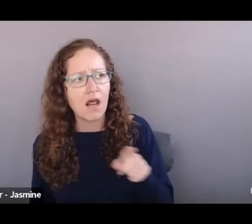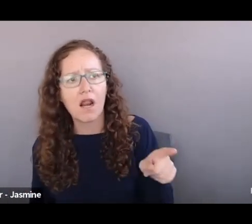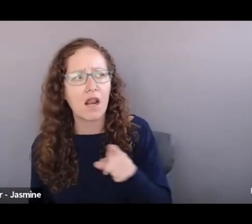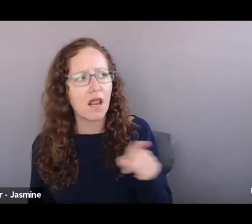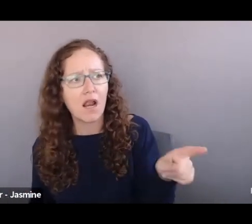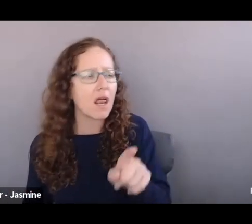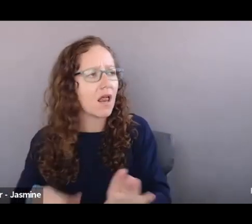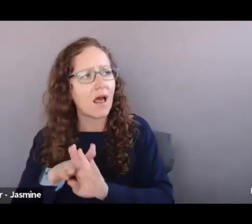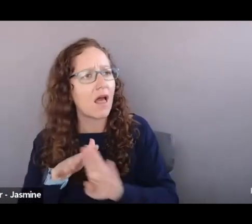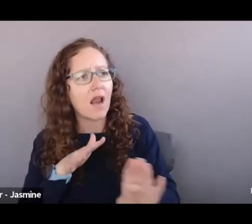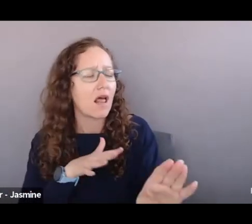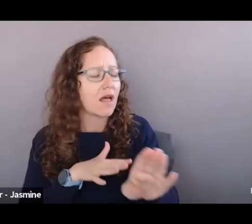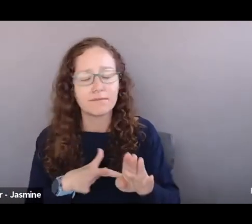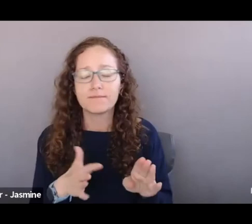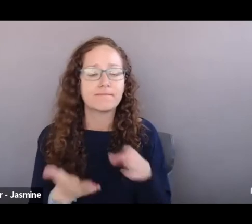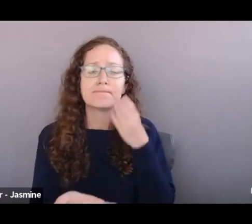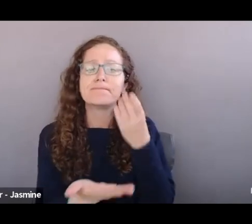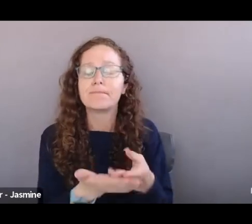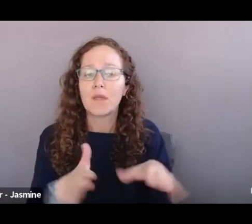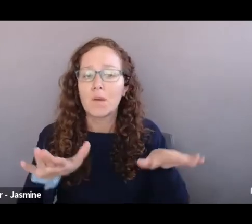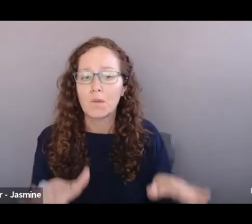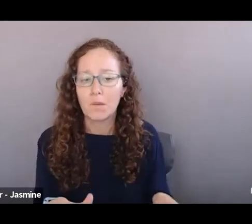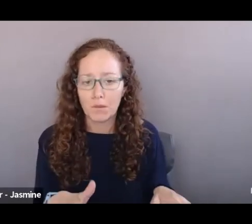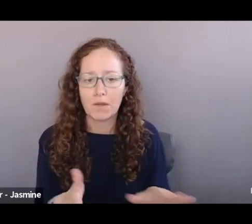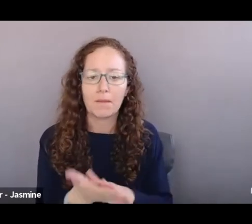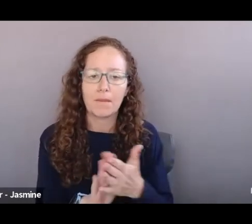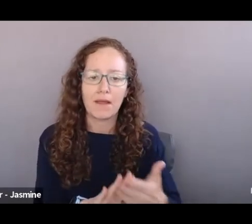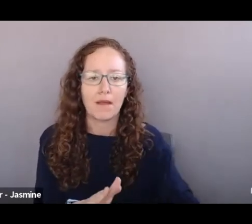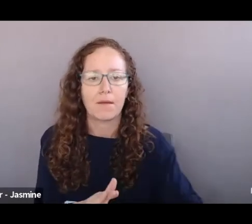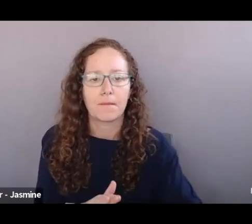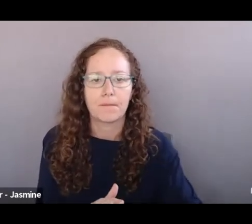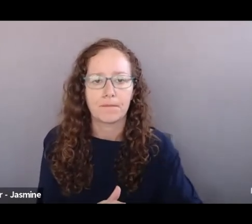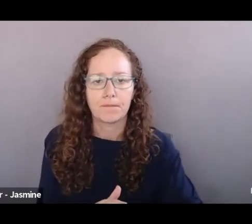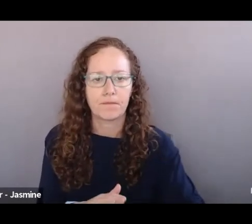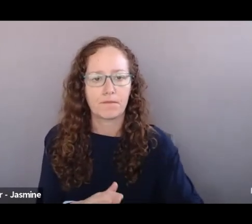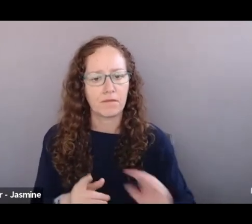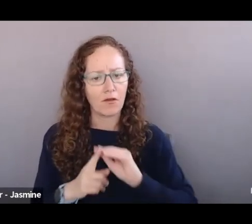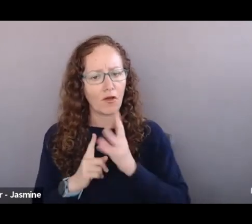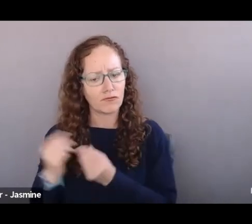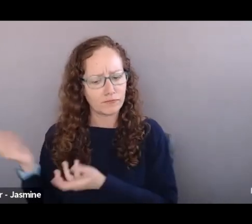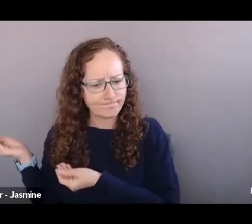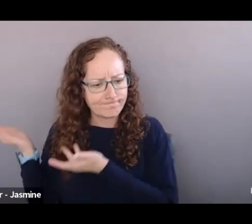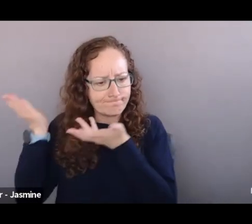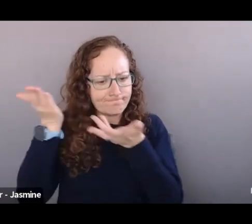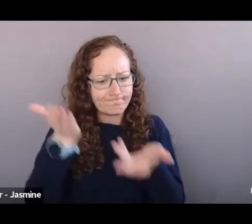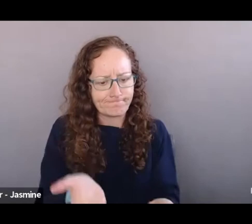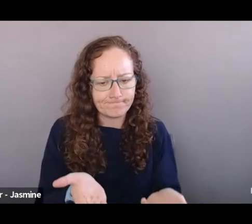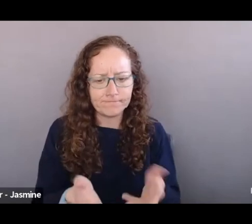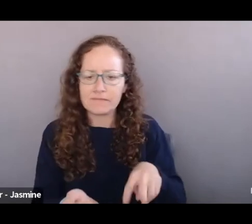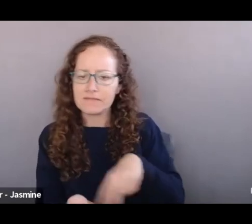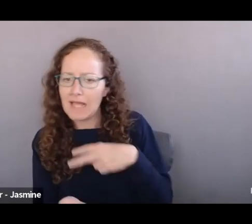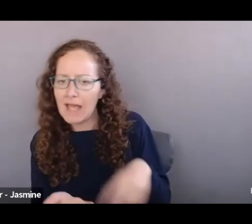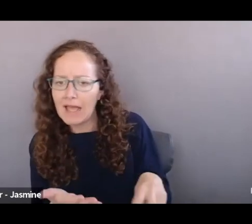conduits, bringing with them their songs, their dances, music, poetry, and history. They were the carriers